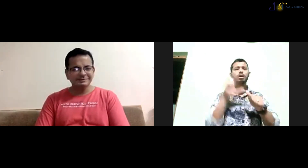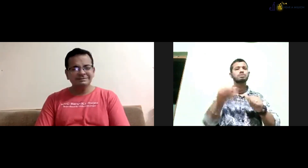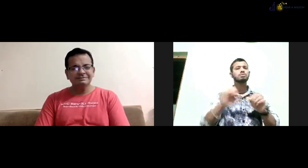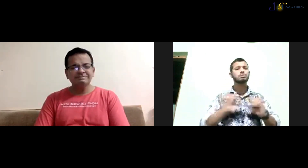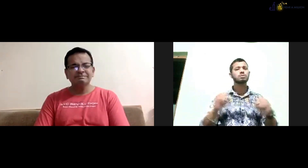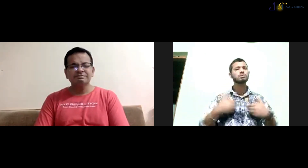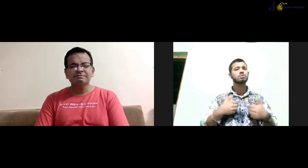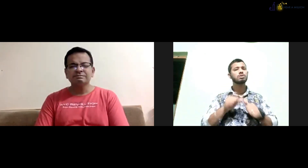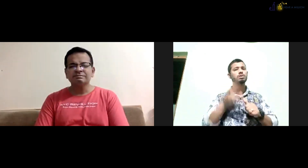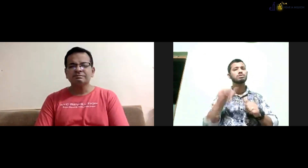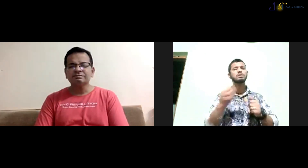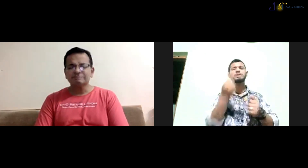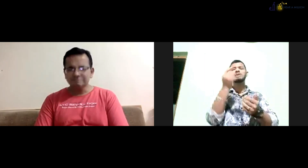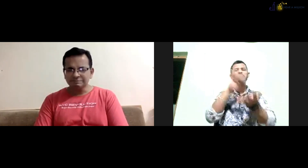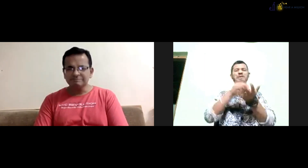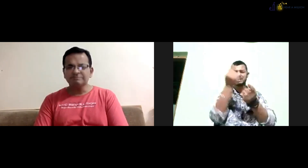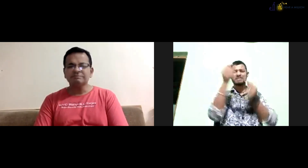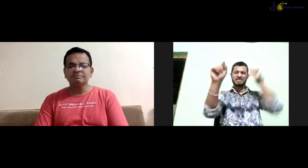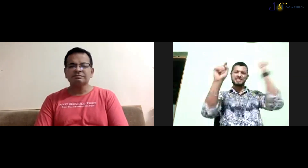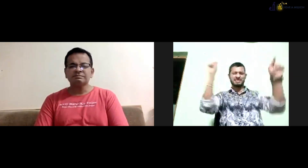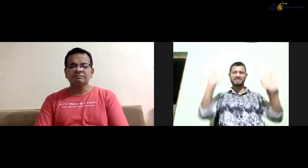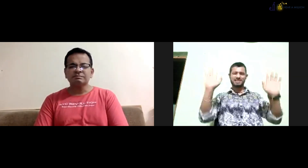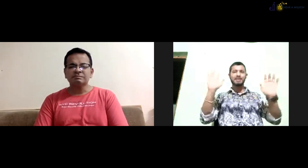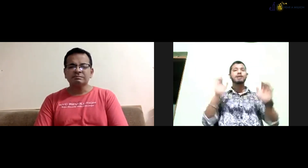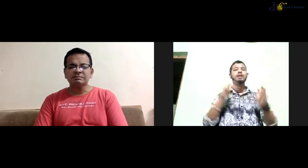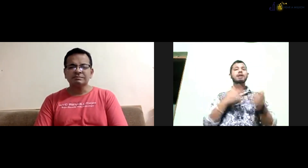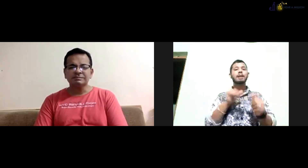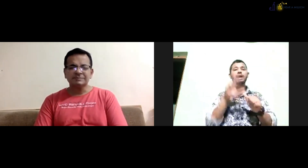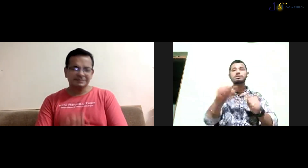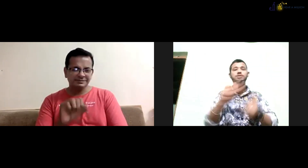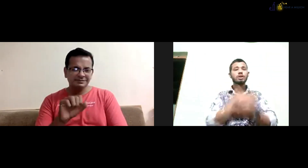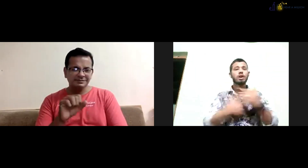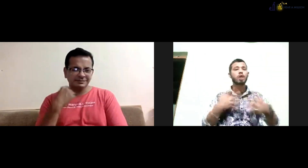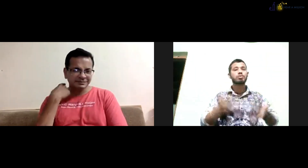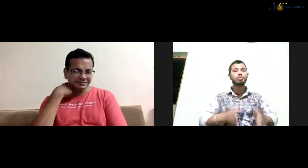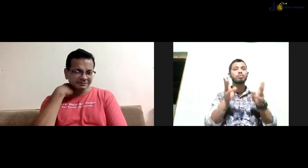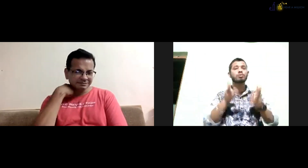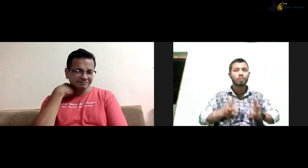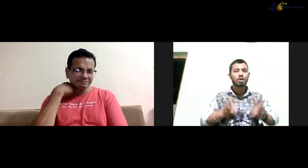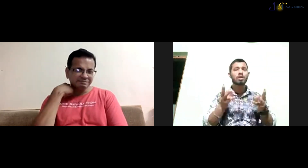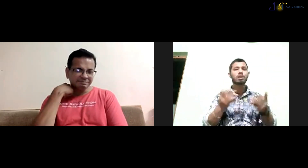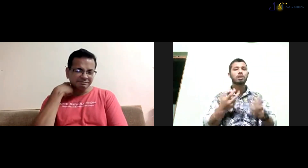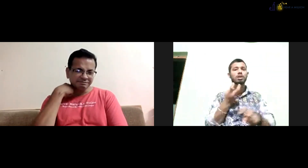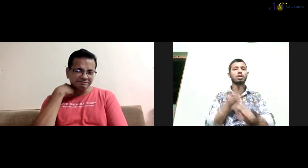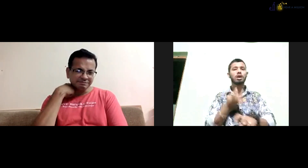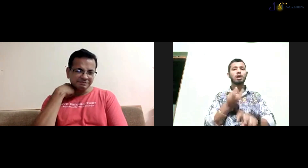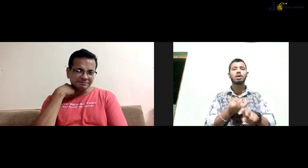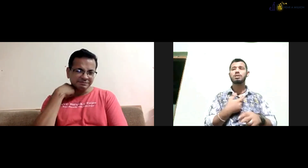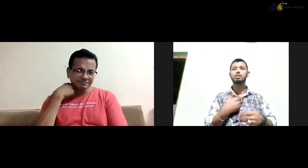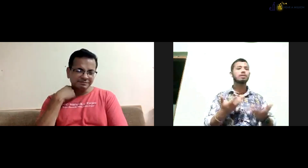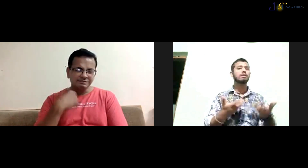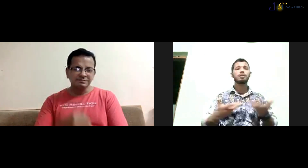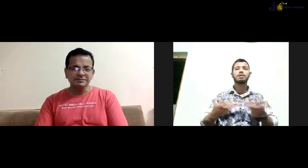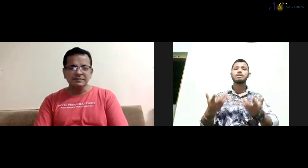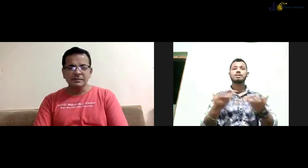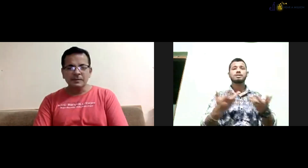They were asking me still the expensive amount. So yeah, there were some people who were helpful too. So I